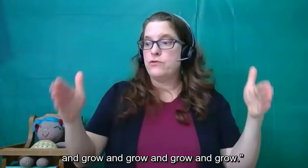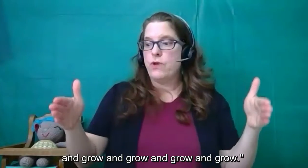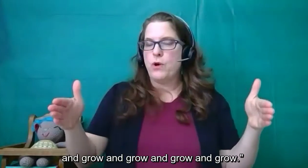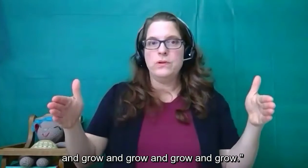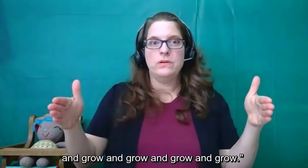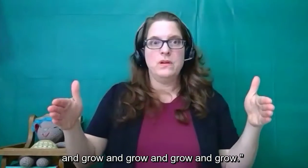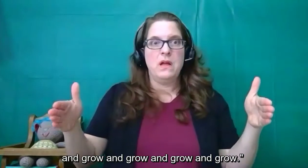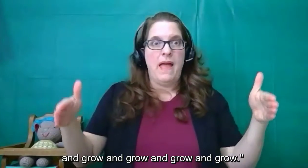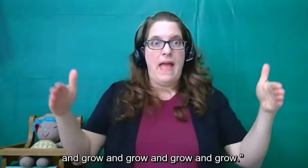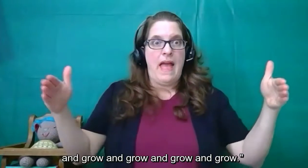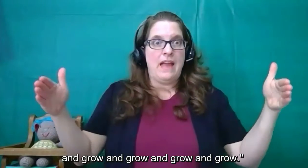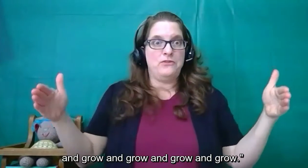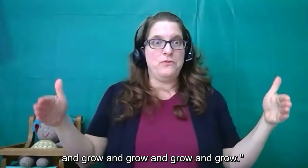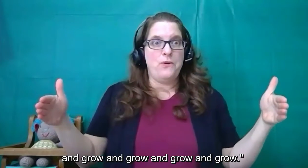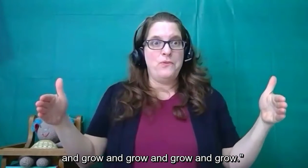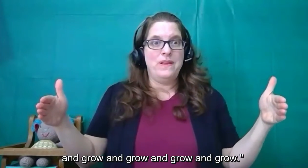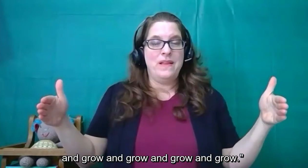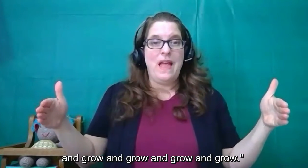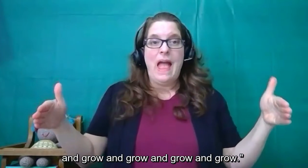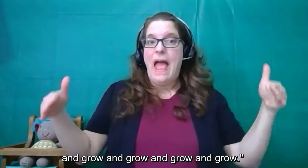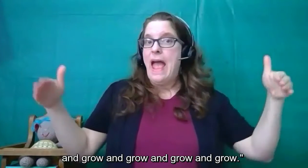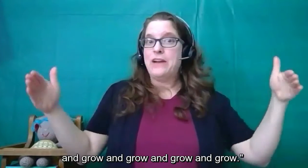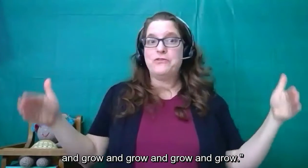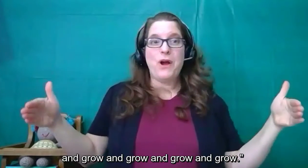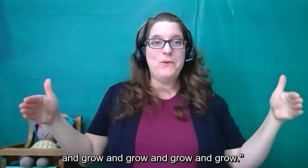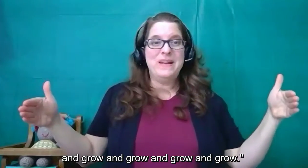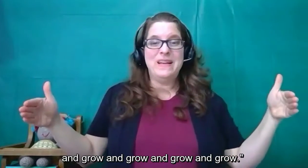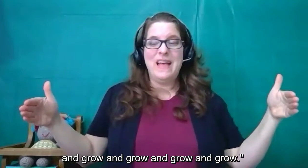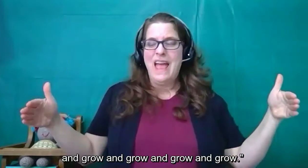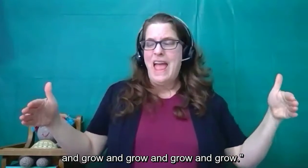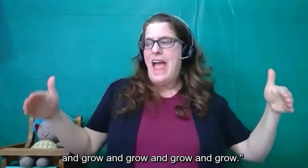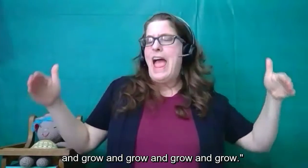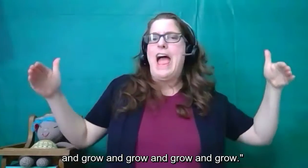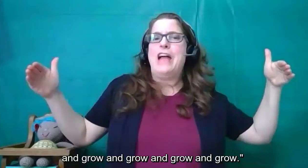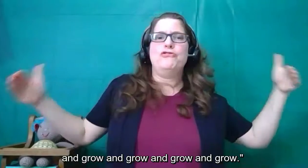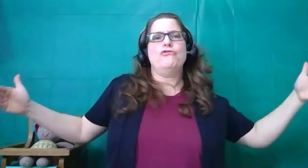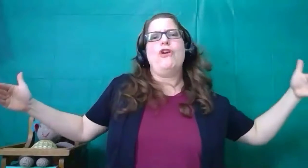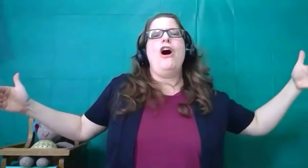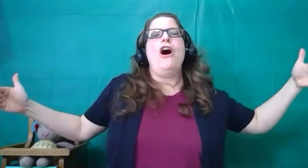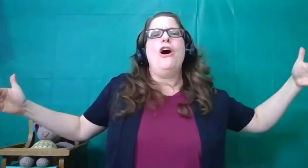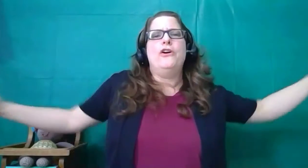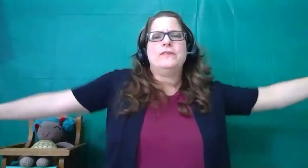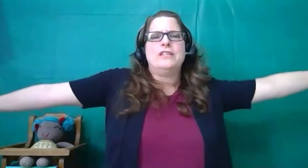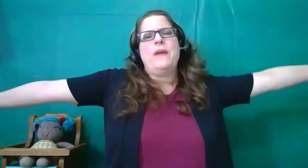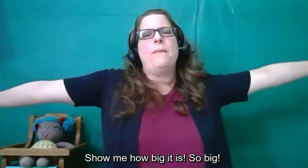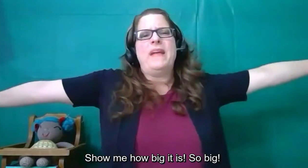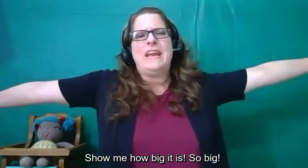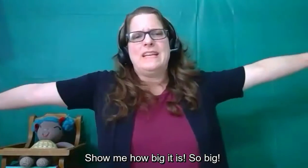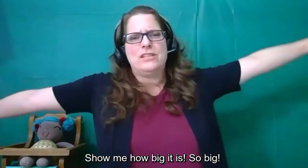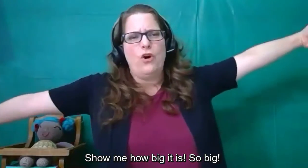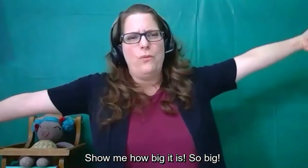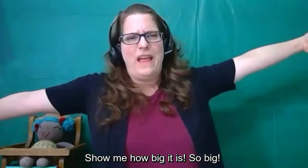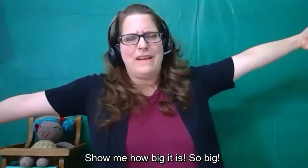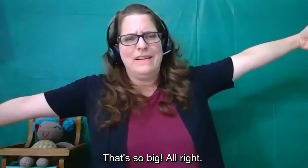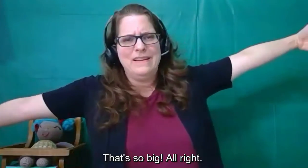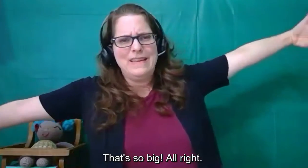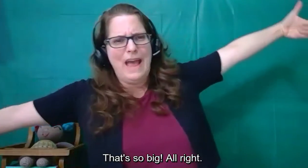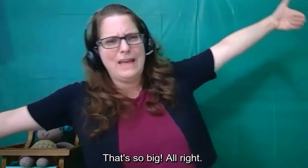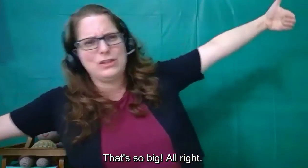grow and grow and grow and grow. Show me how big it is. So big. Yes,